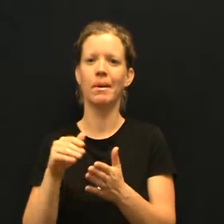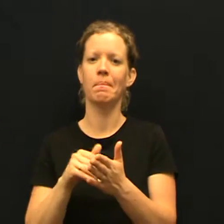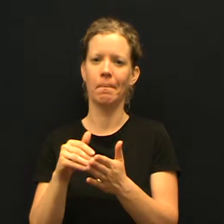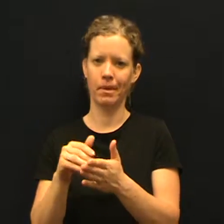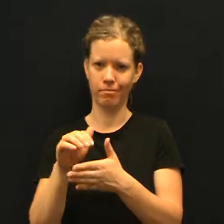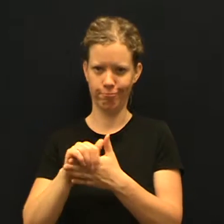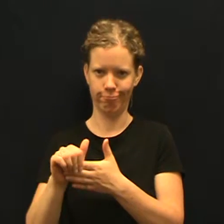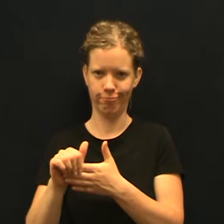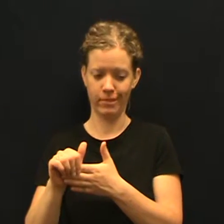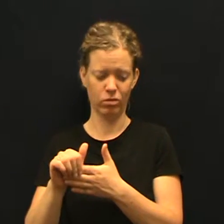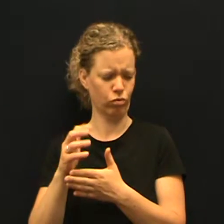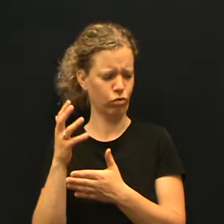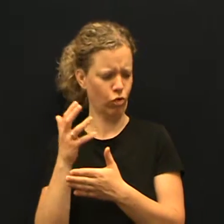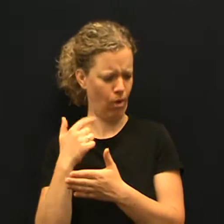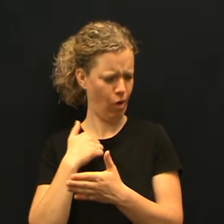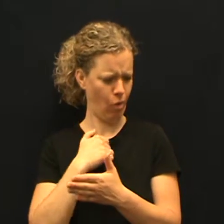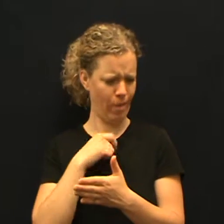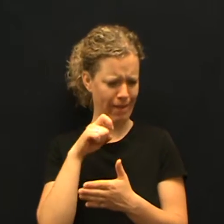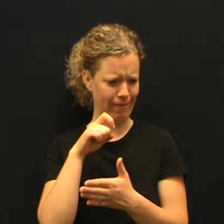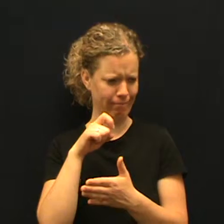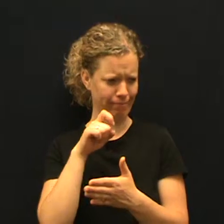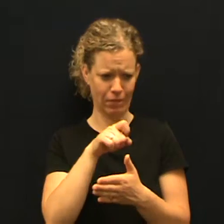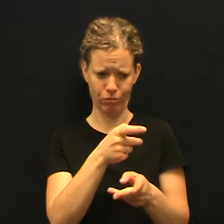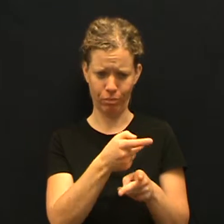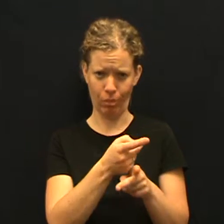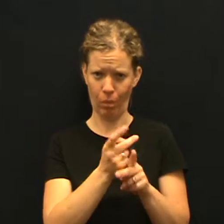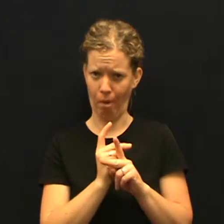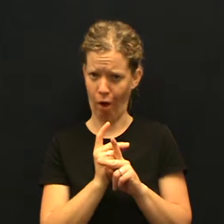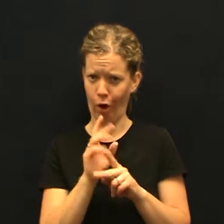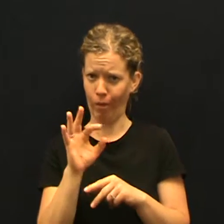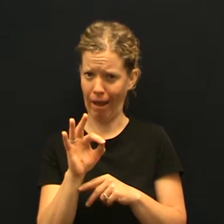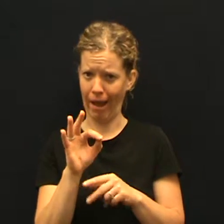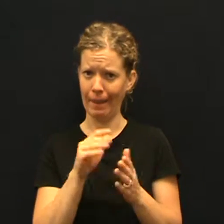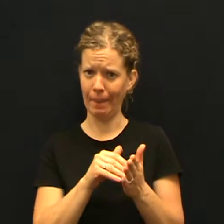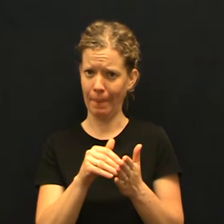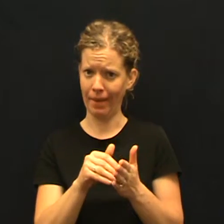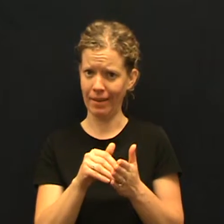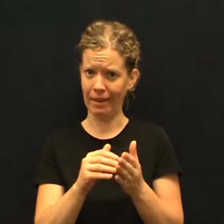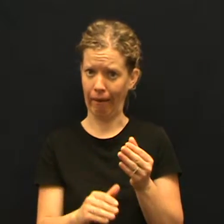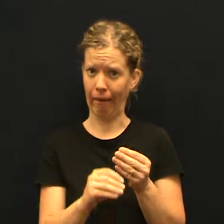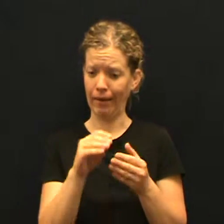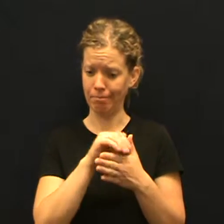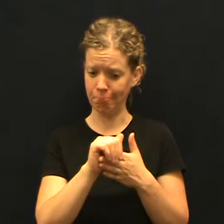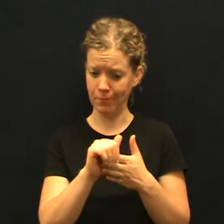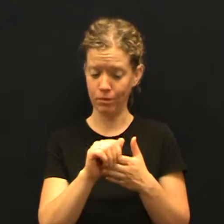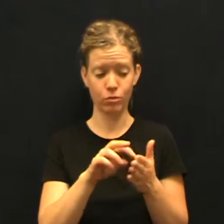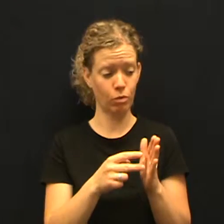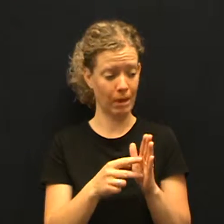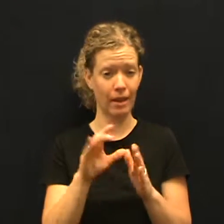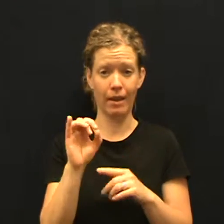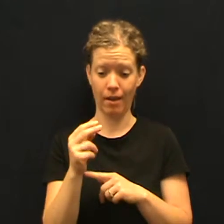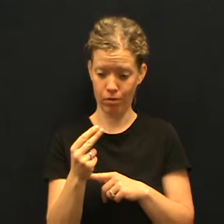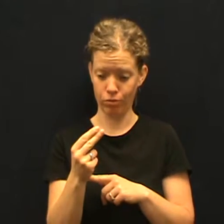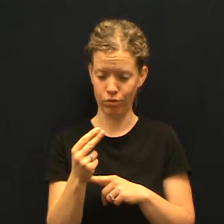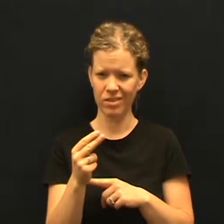have borrowed additional cash in the form of $9 million. So we'll show that as a source of cash under the financing